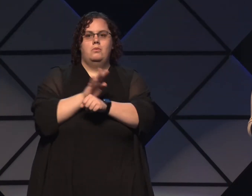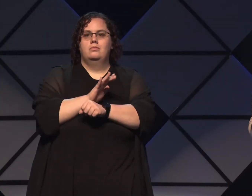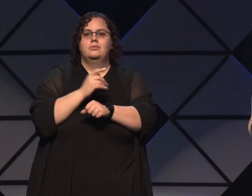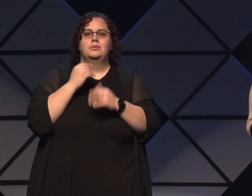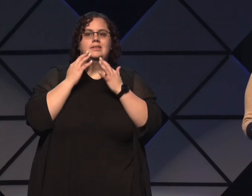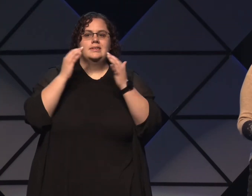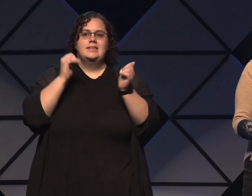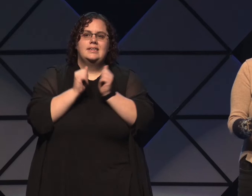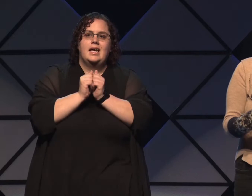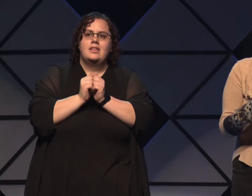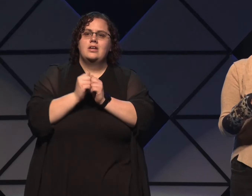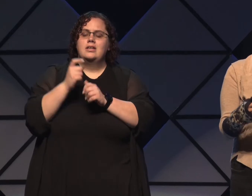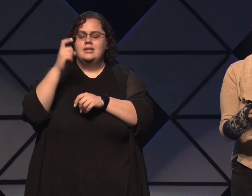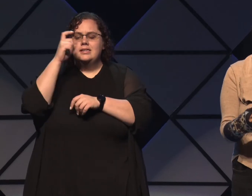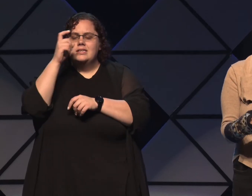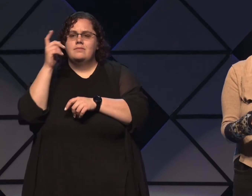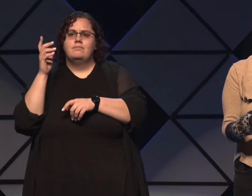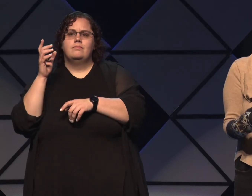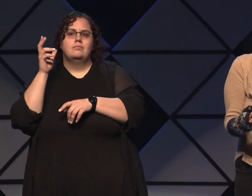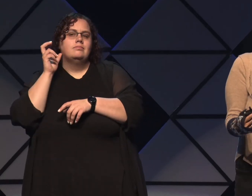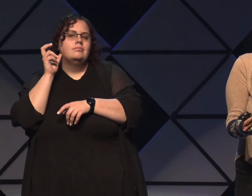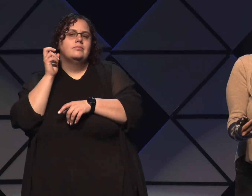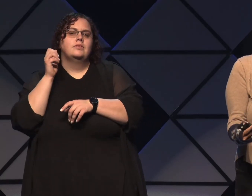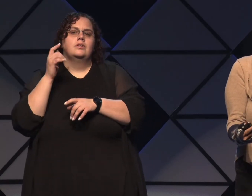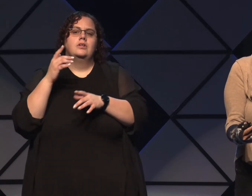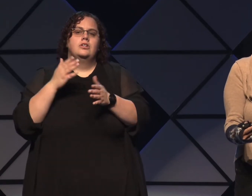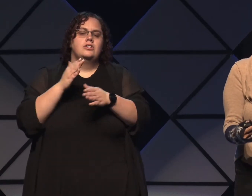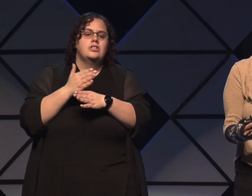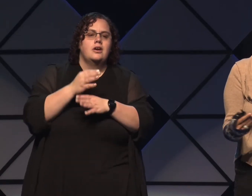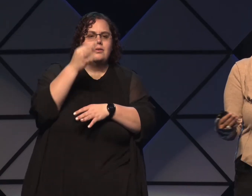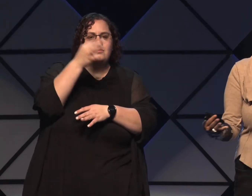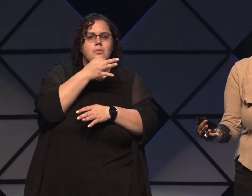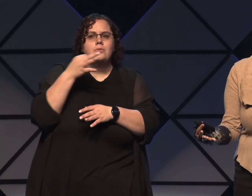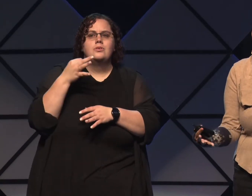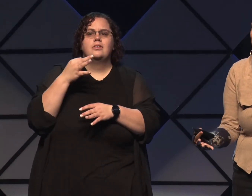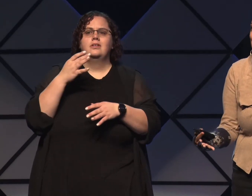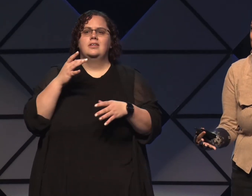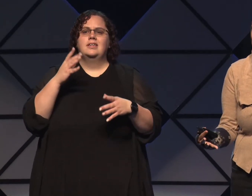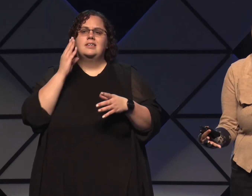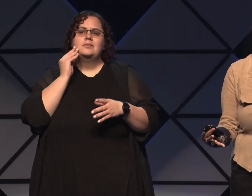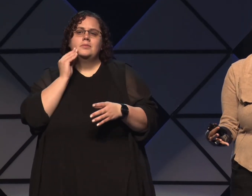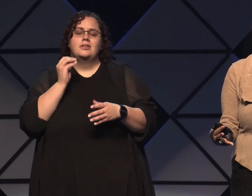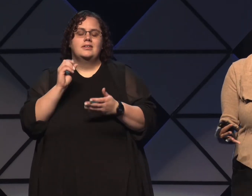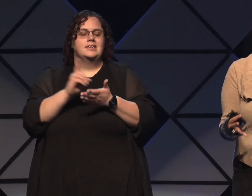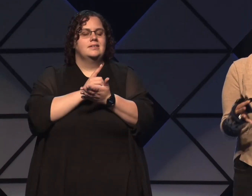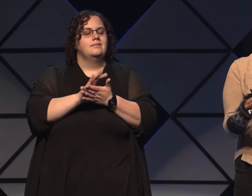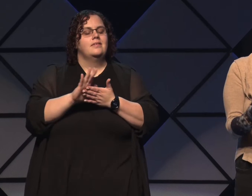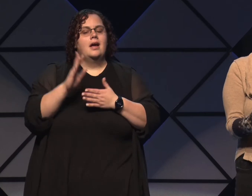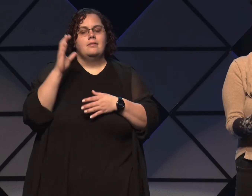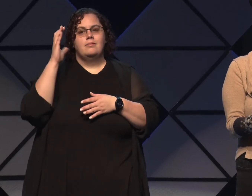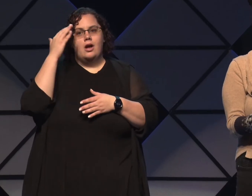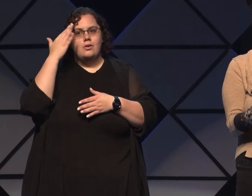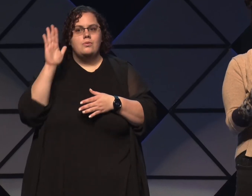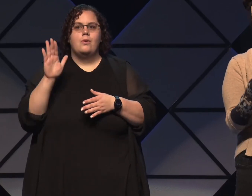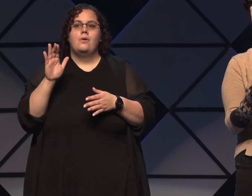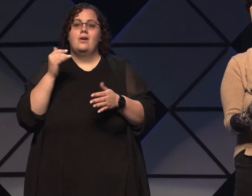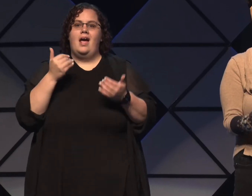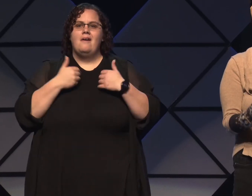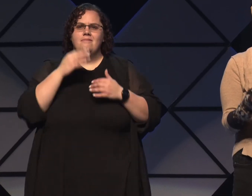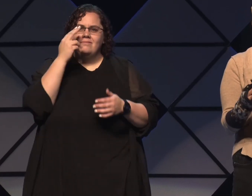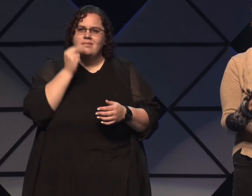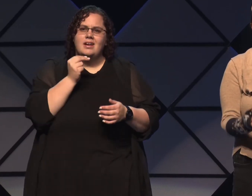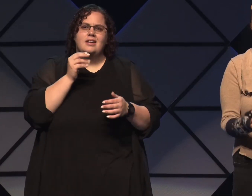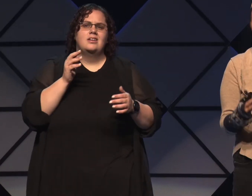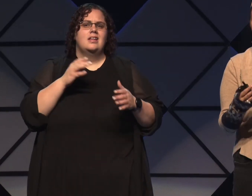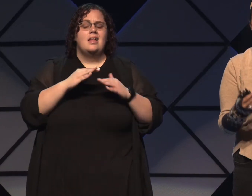together and listen for wisdom. We'll share communion, experience the divine mystery, and have some fun. And we're going to